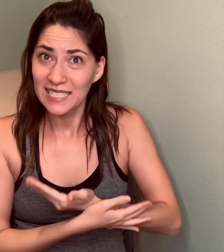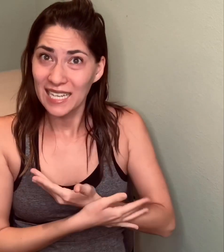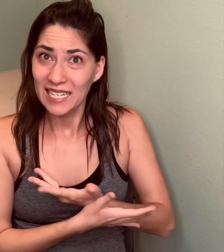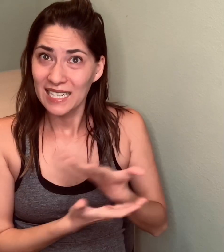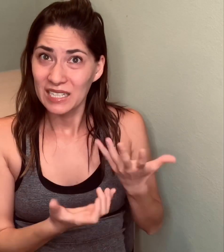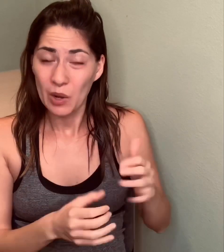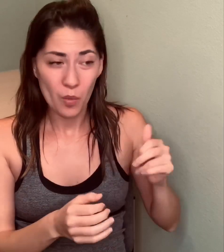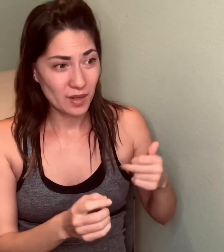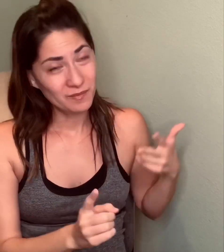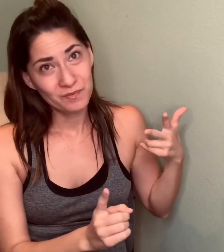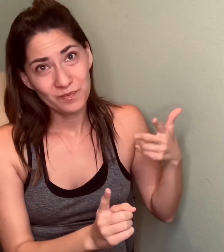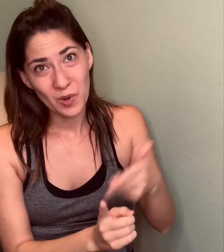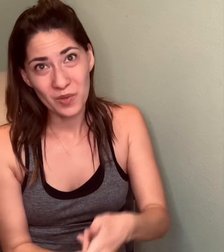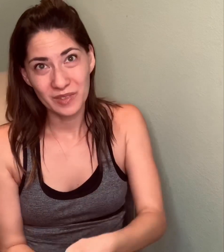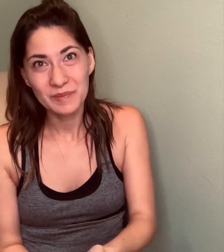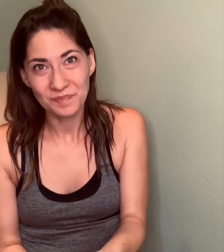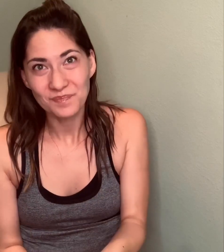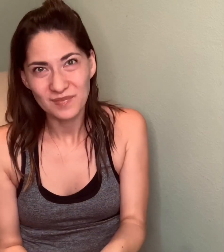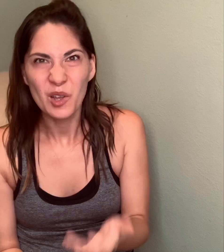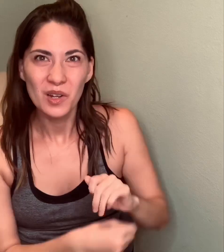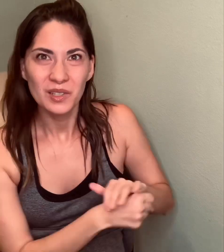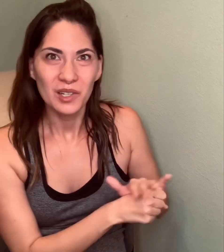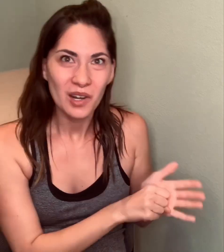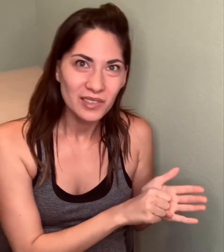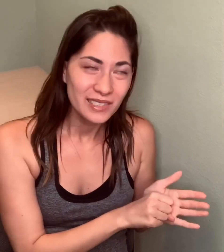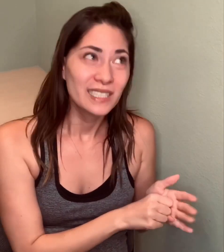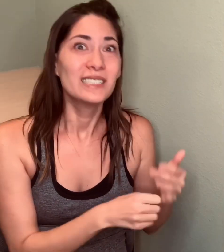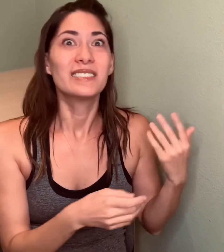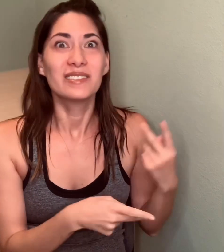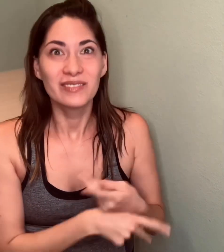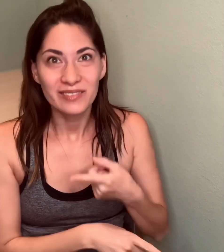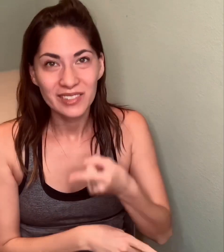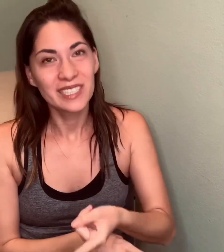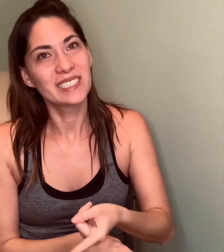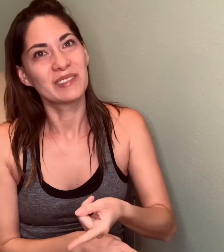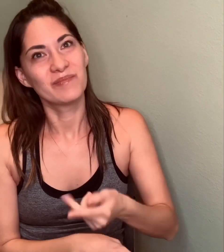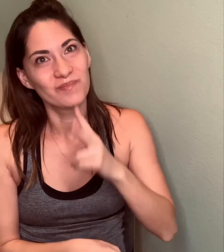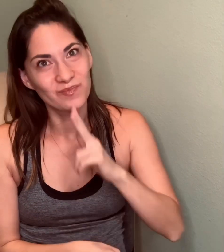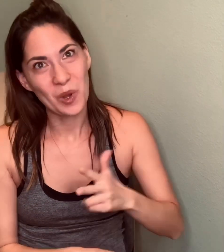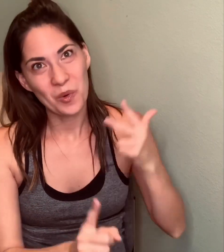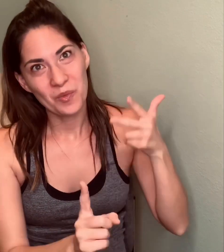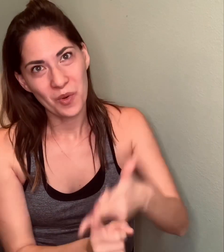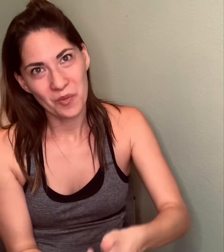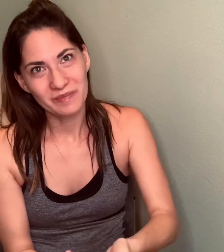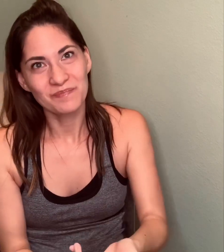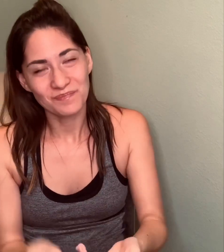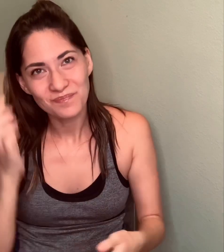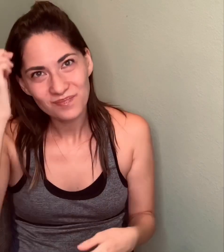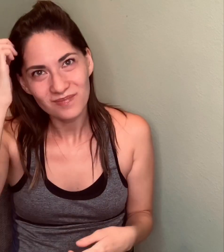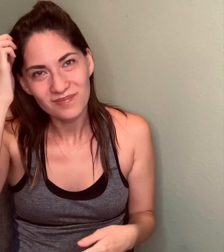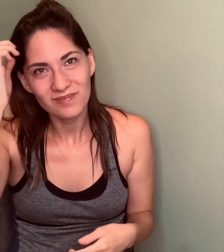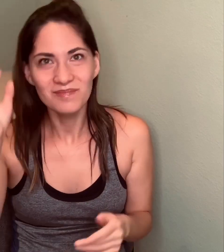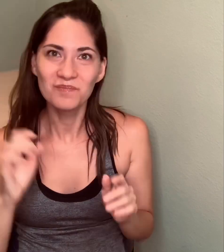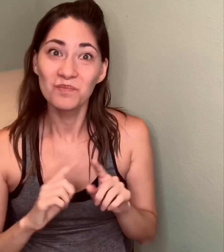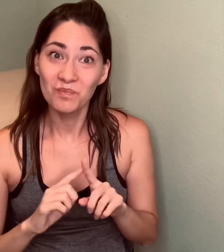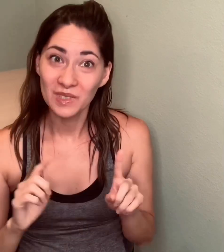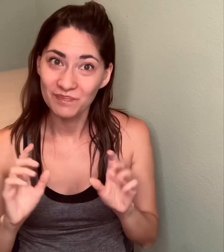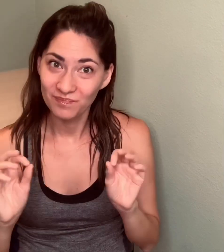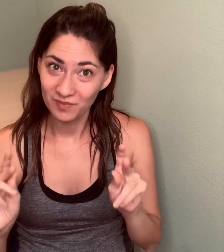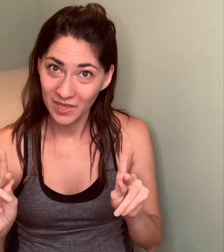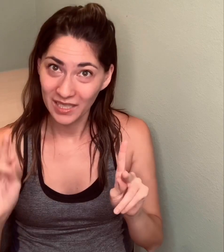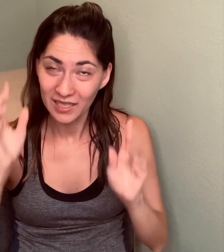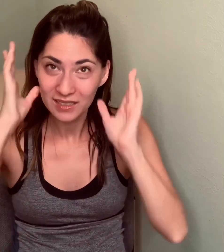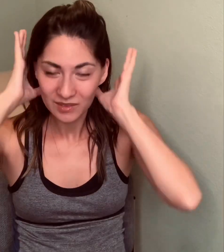at the same time. So it's not just a COVID issue, it's the issue of my 3-year-old getting run over. But